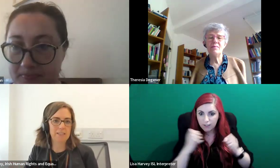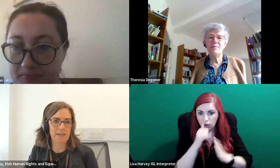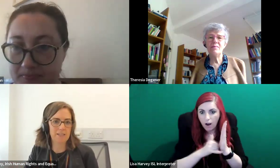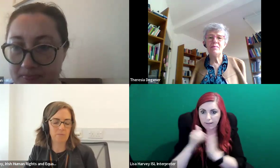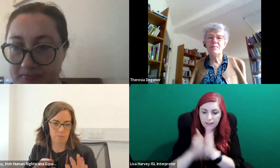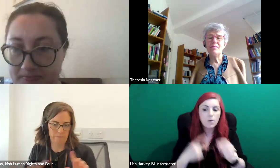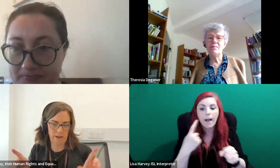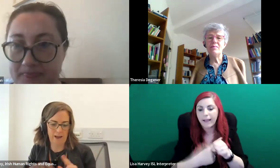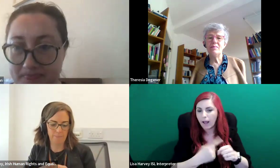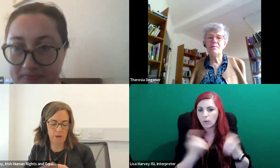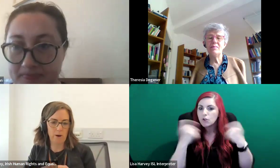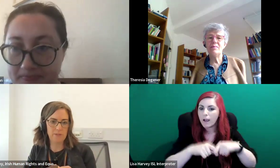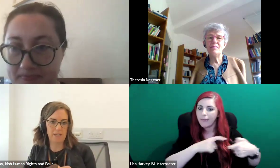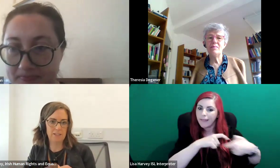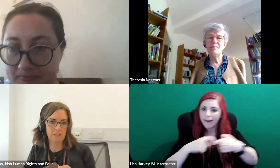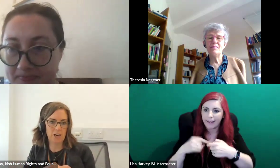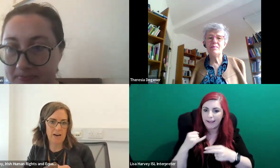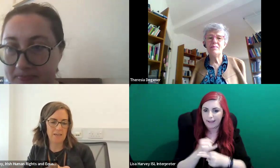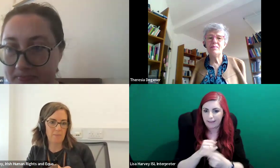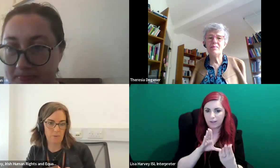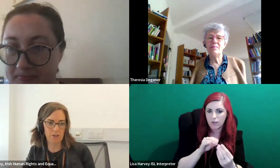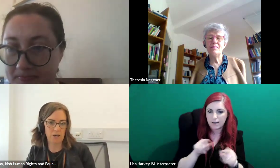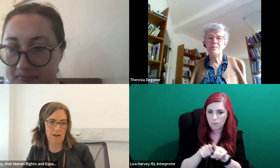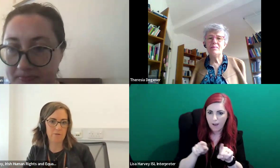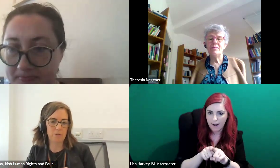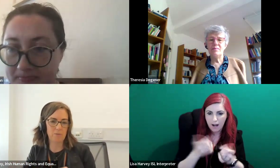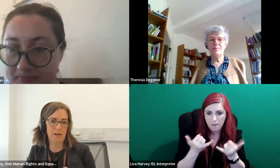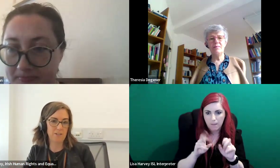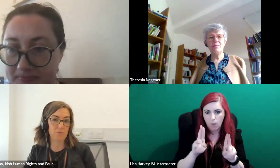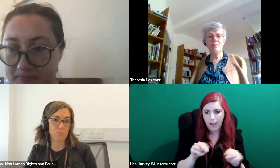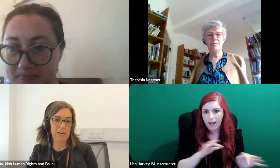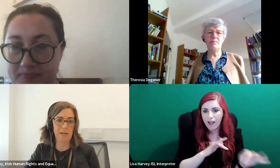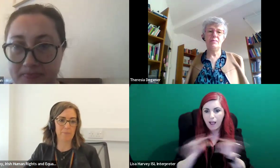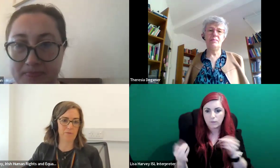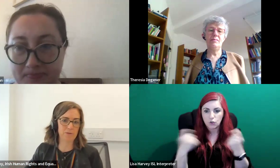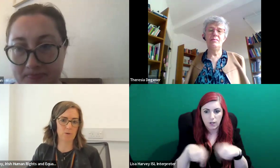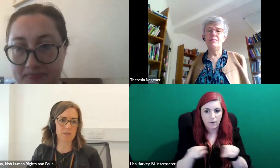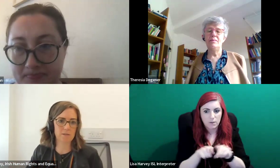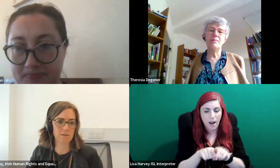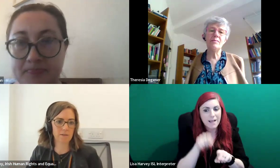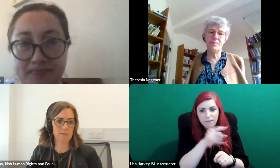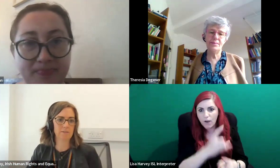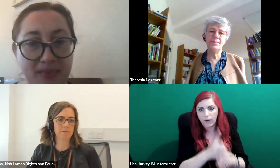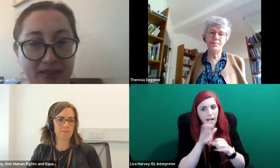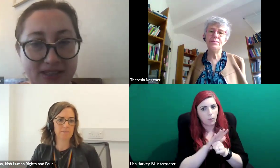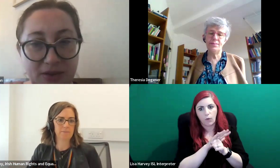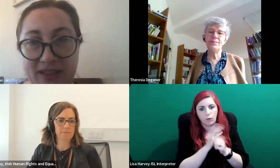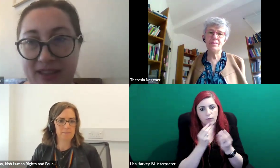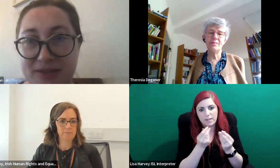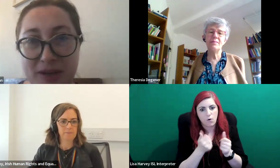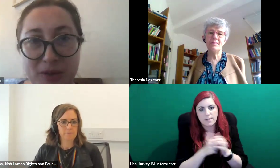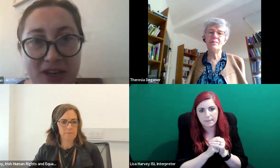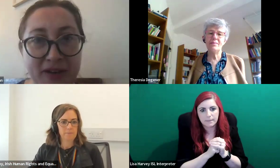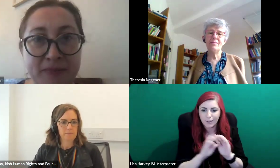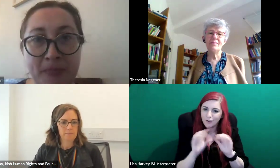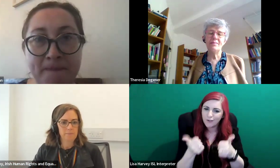put a link to that website into the chat, and maybe we can share it afterwards as well. It's just really helpful resource. That's